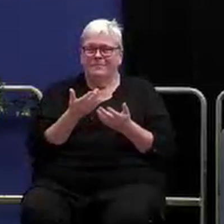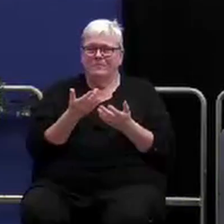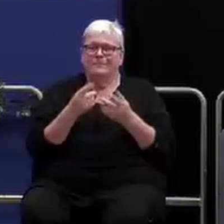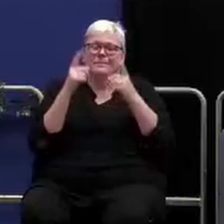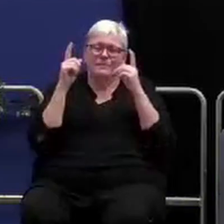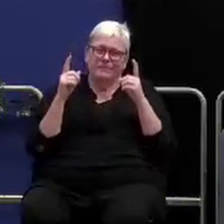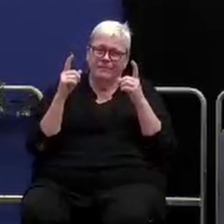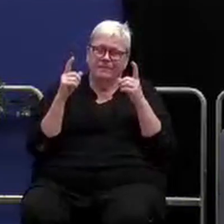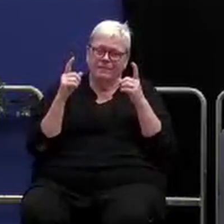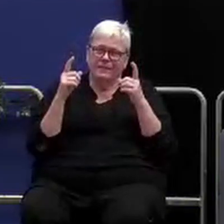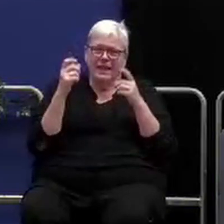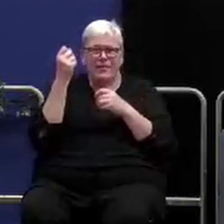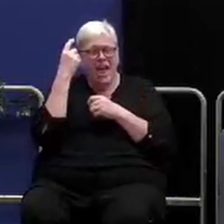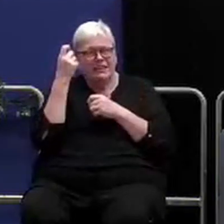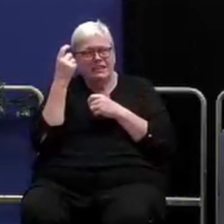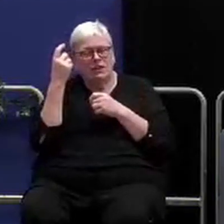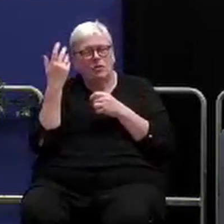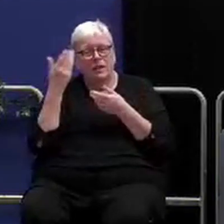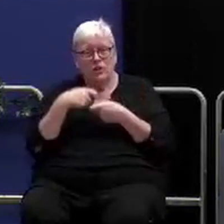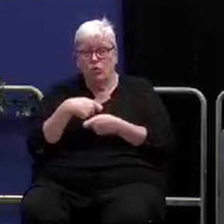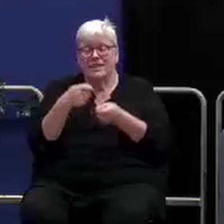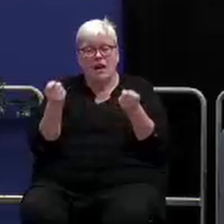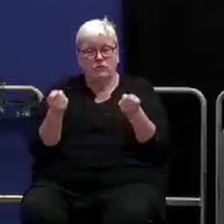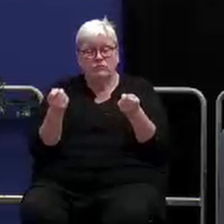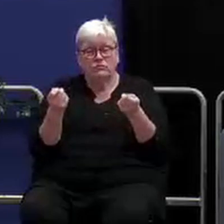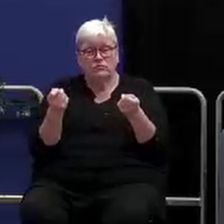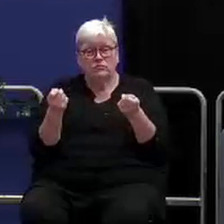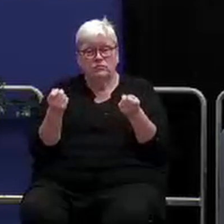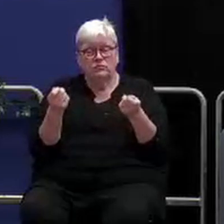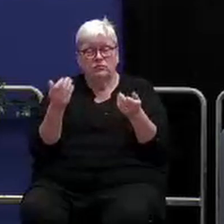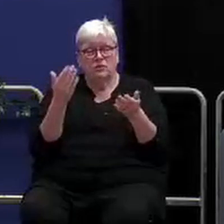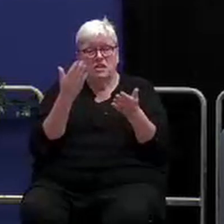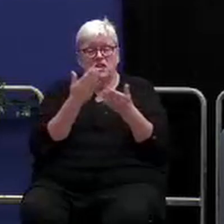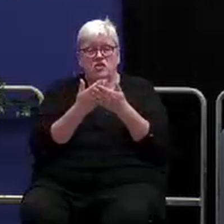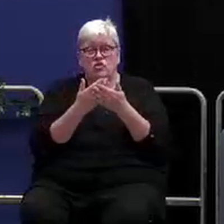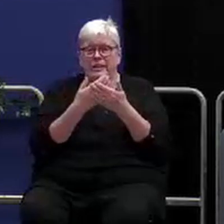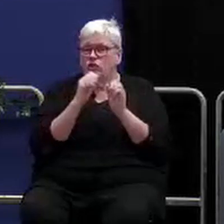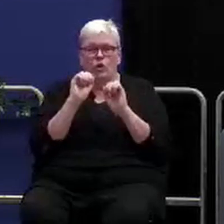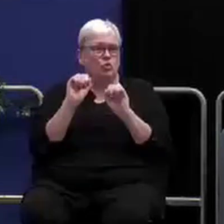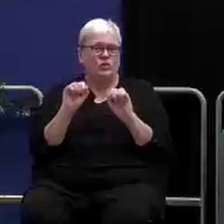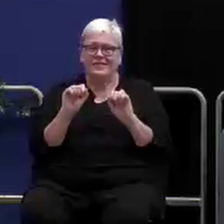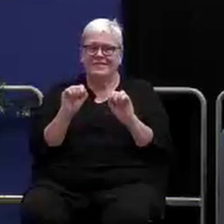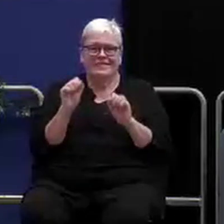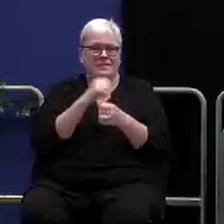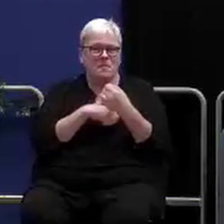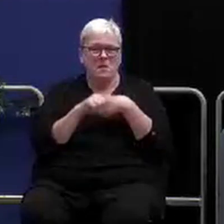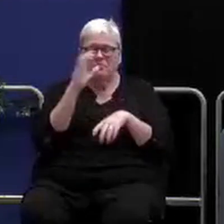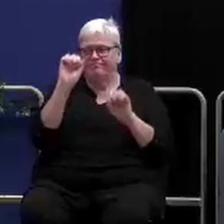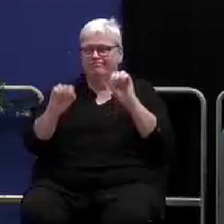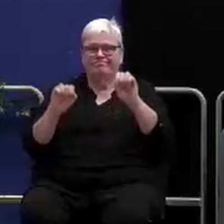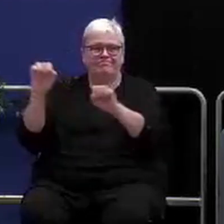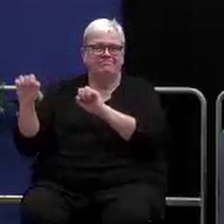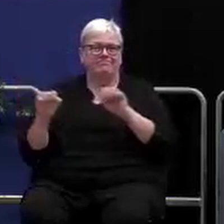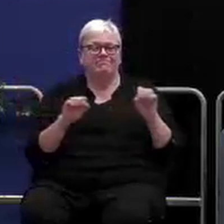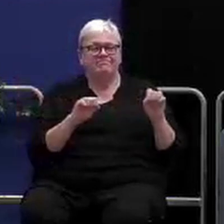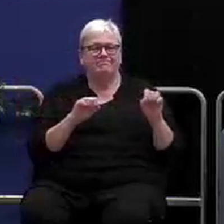But yeah, that idea that once it goes out, it's really not yours anymore. And to that point that